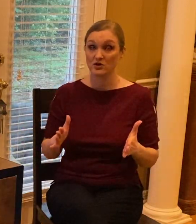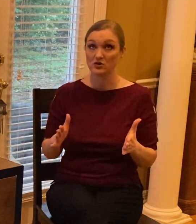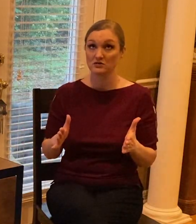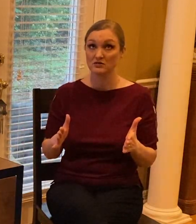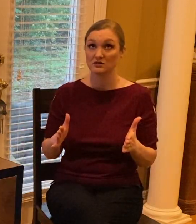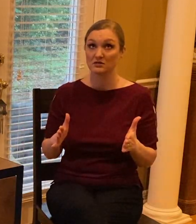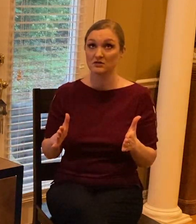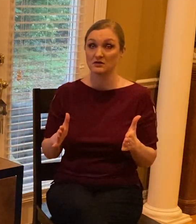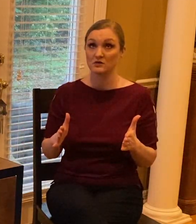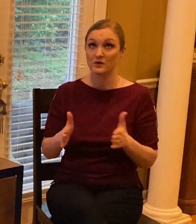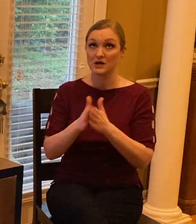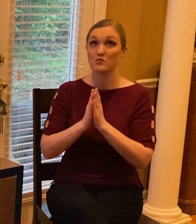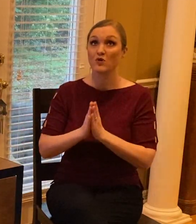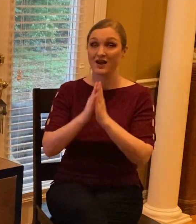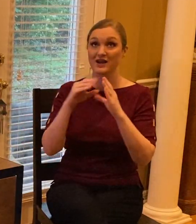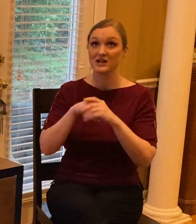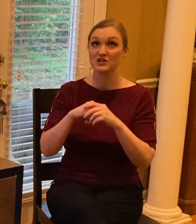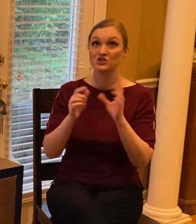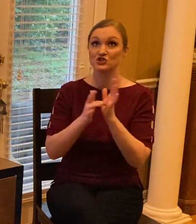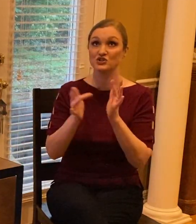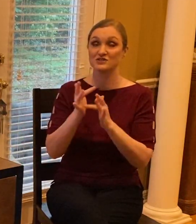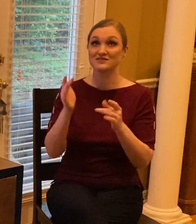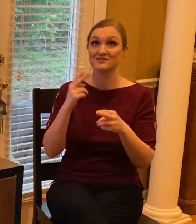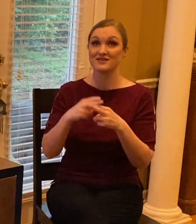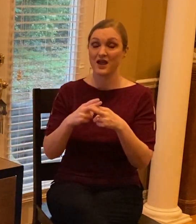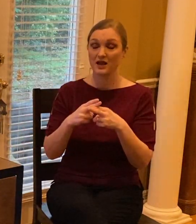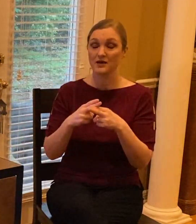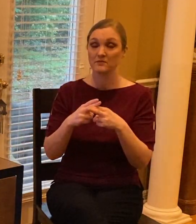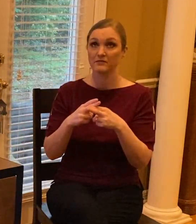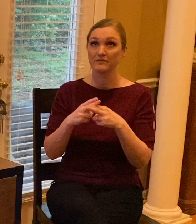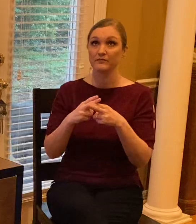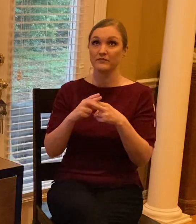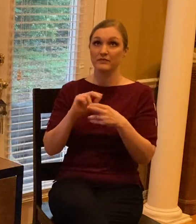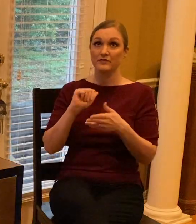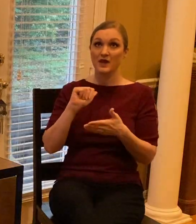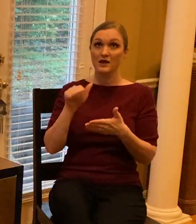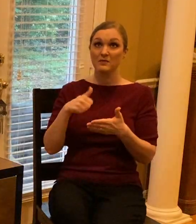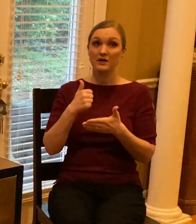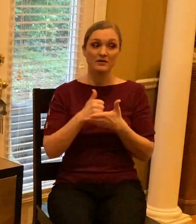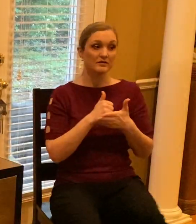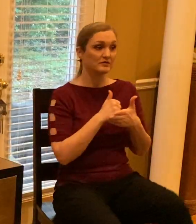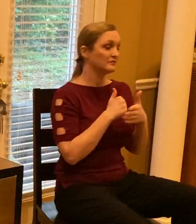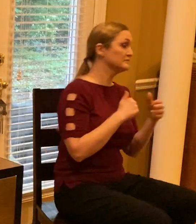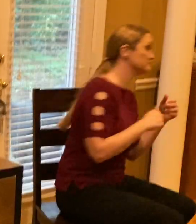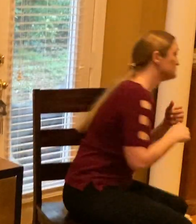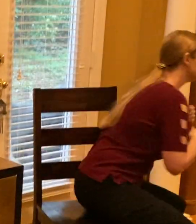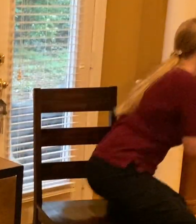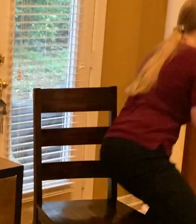We pray in his holy name, in Jesus' name, amen.